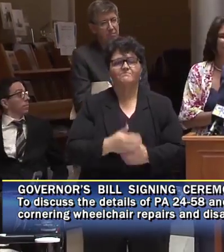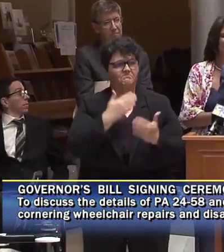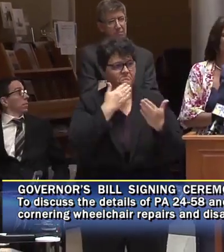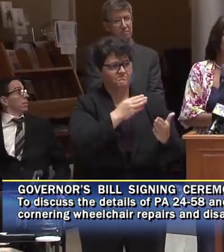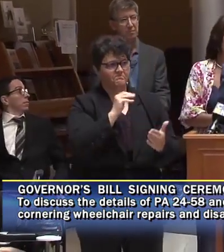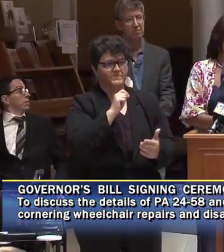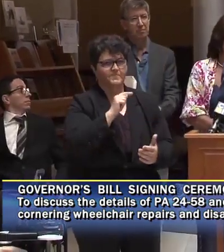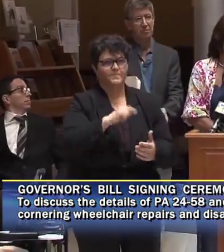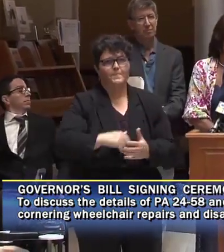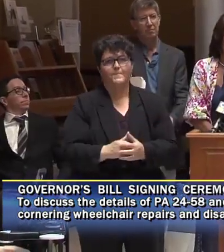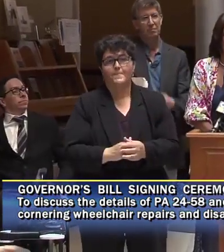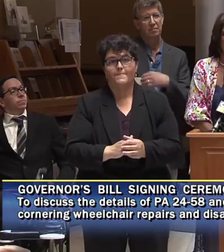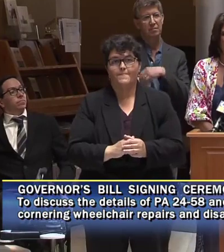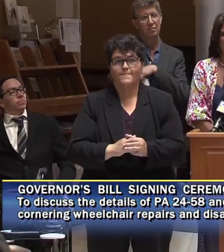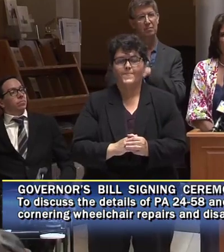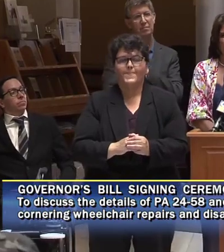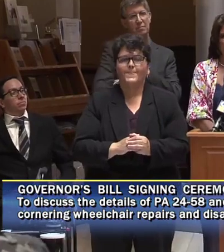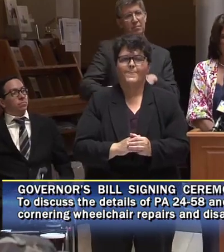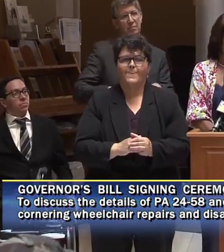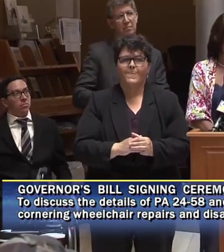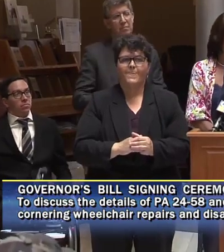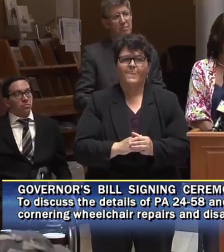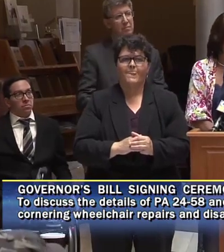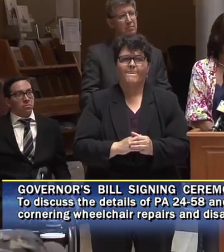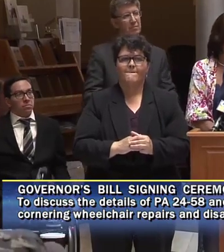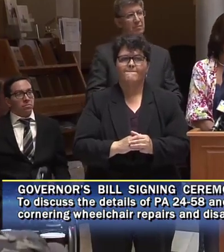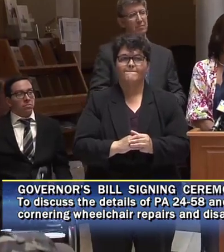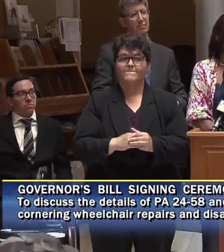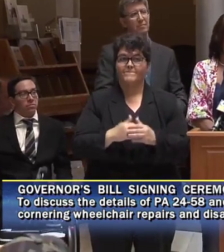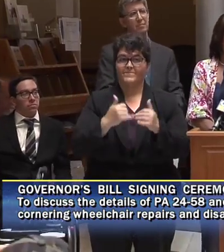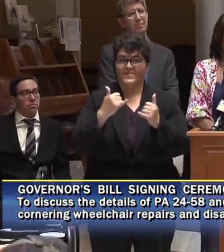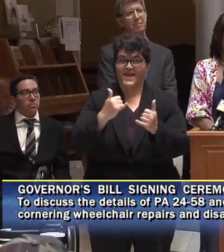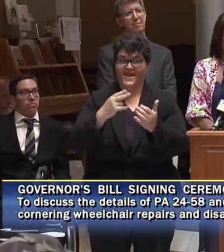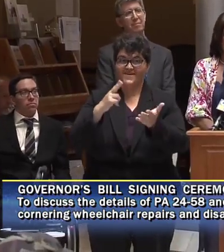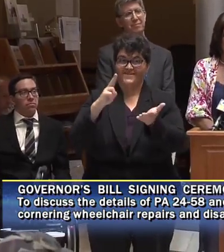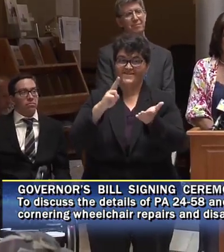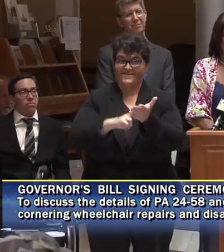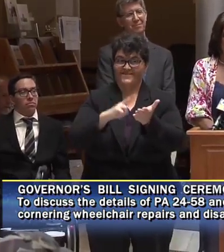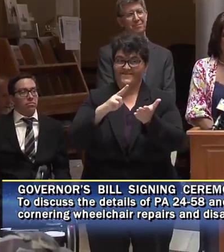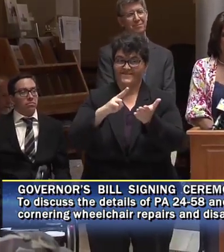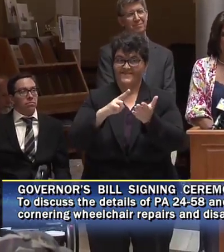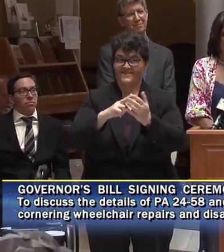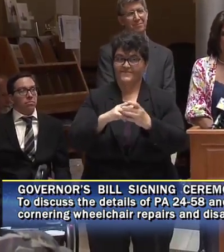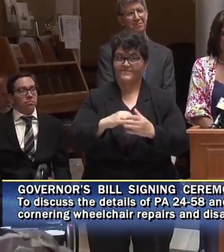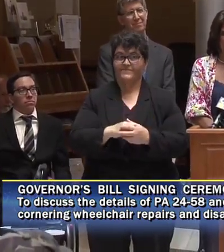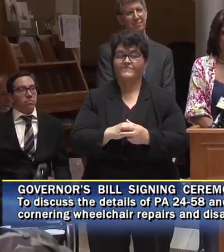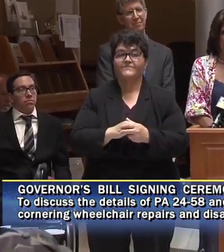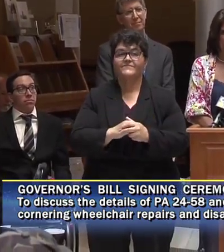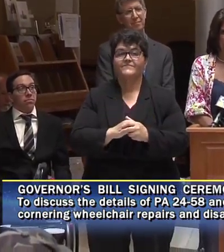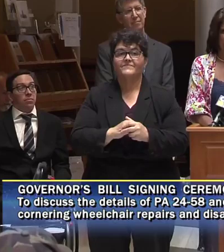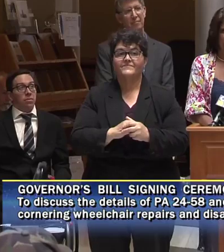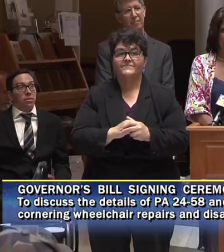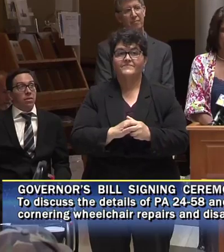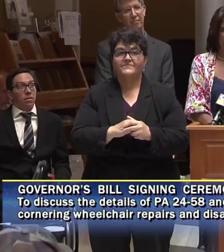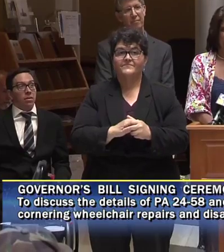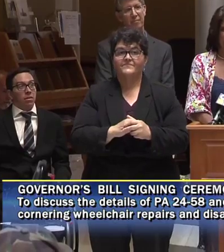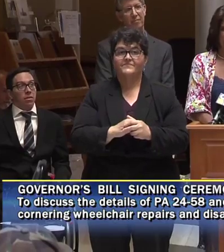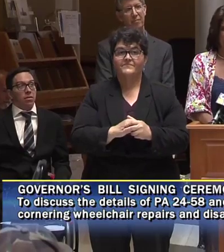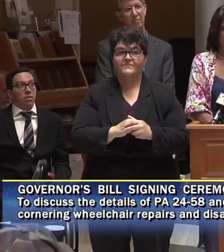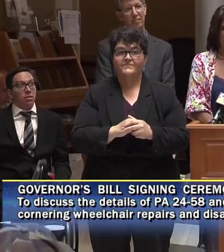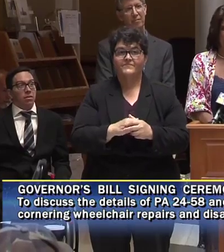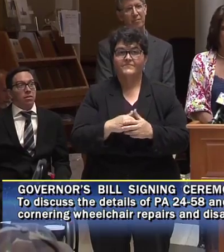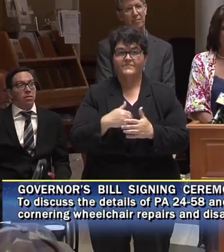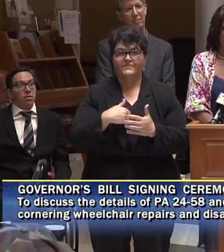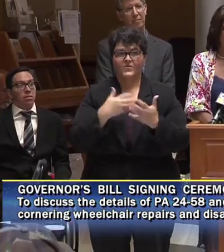All right, now the moment we've been waiting for, we're going to do the bill signing, but before we do that, we got to get this podium out of the way, and we're going to welcome up many of the people